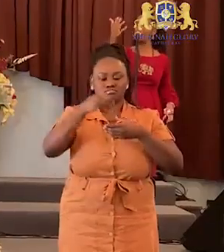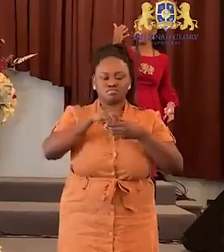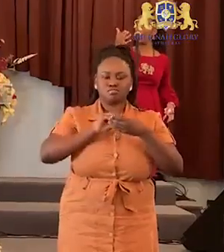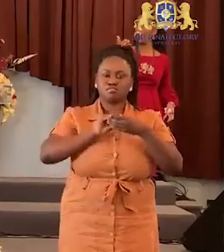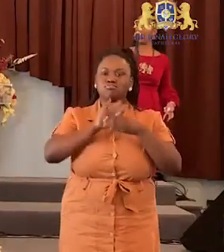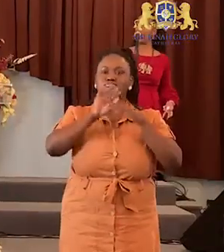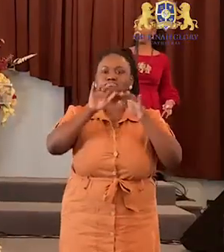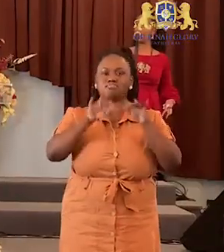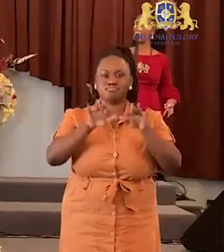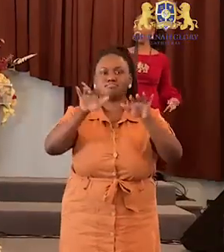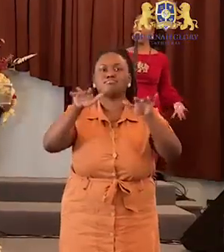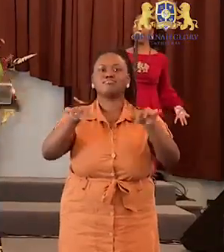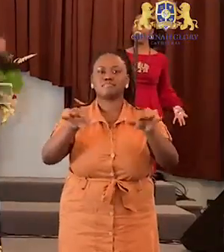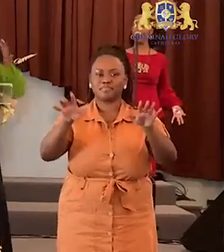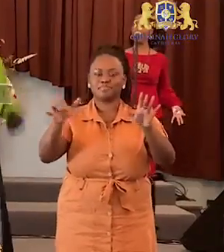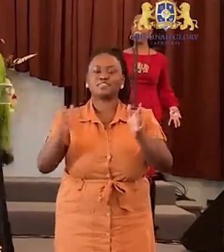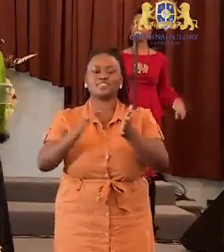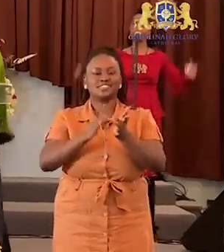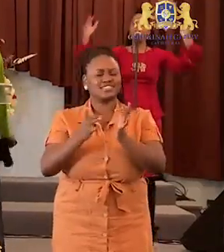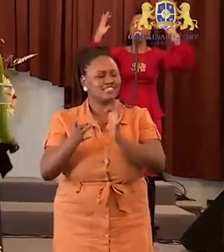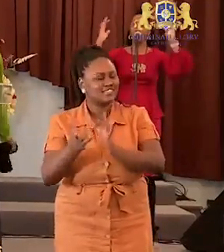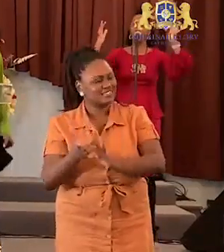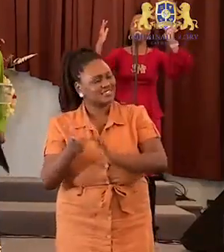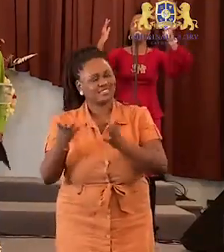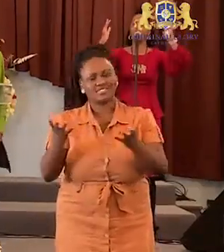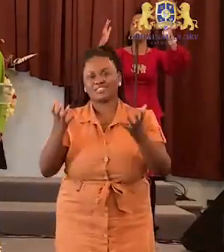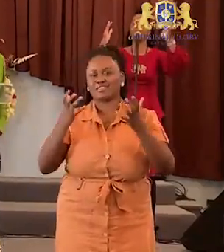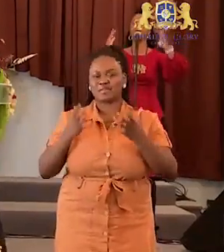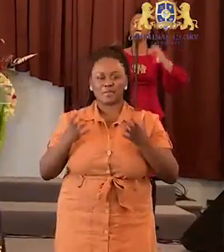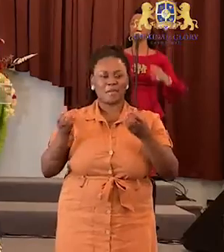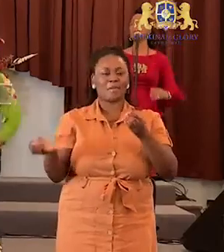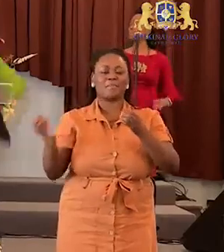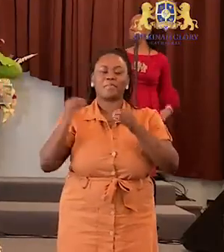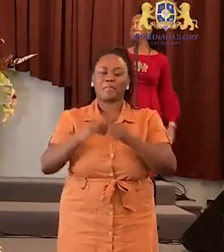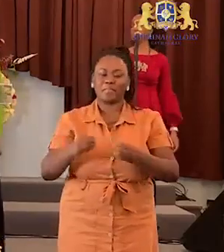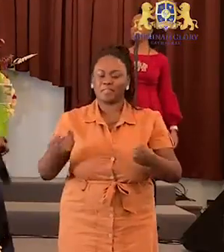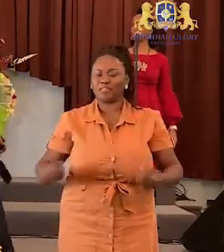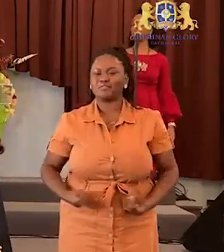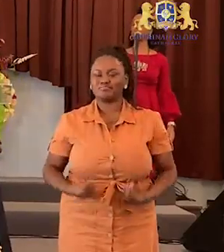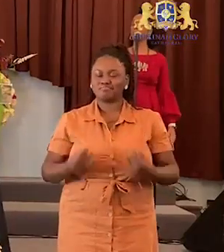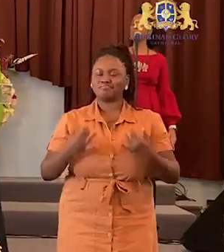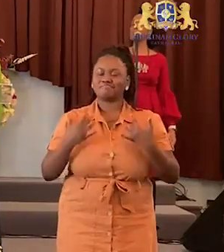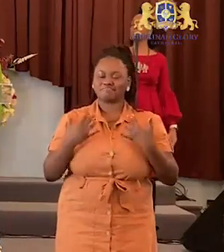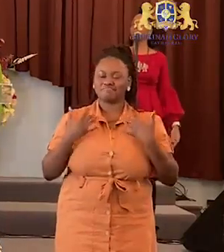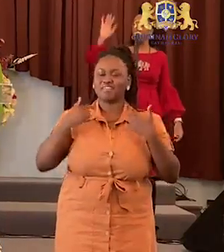Yeah.